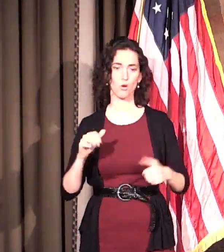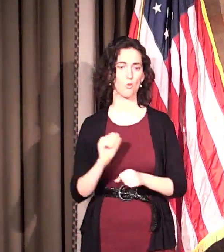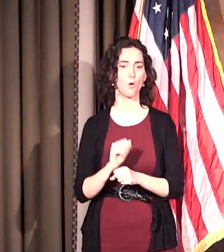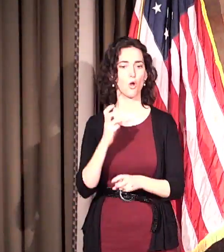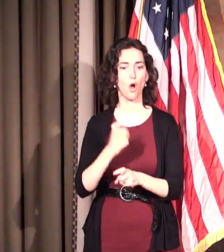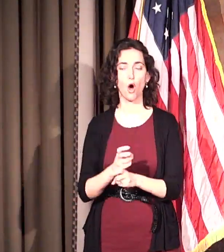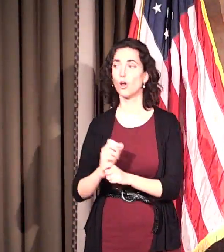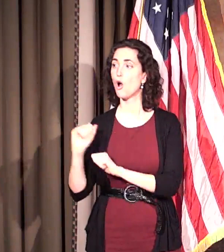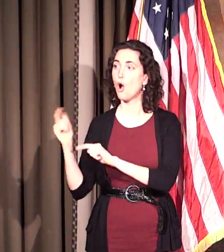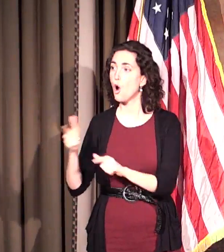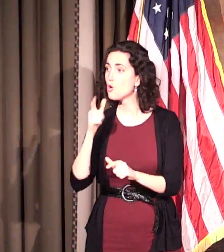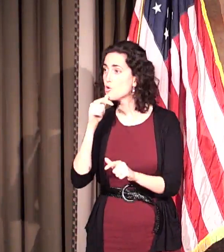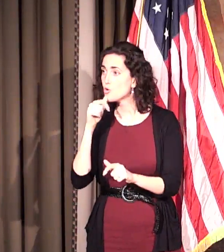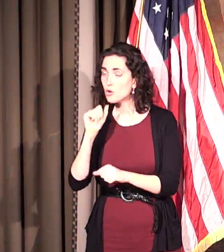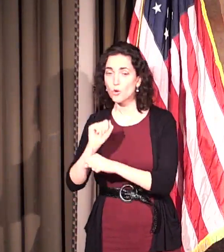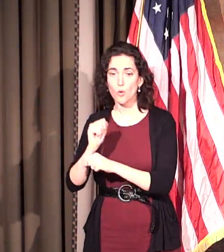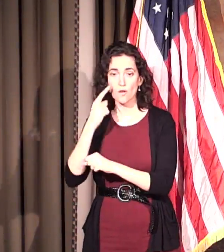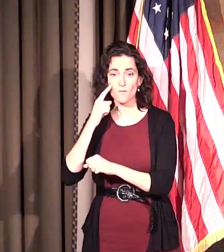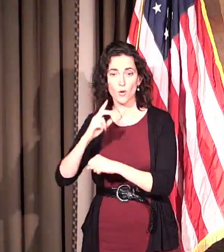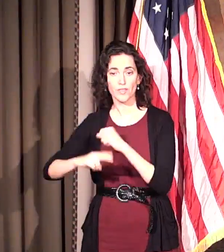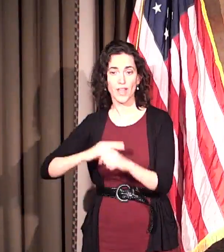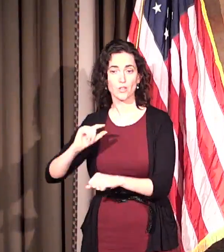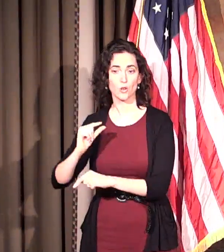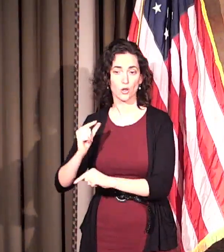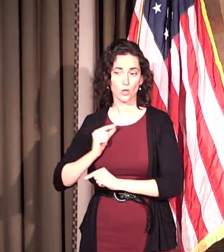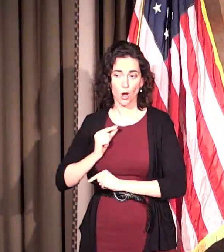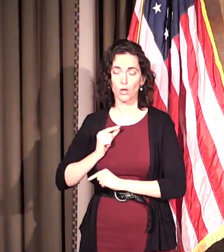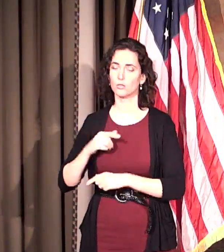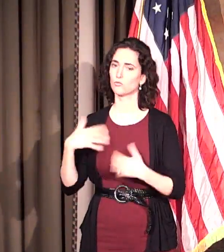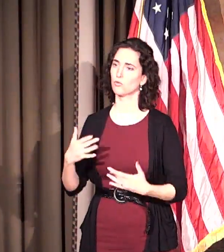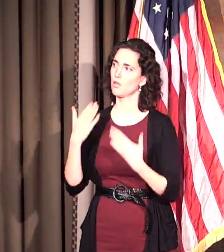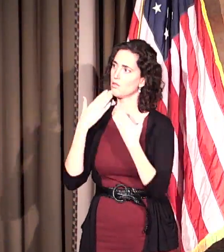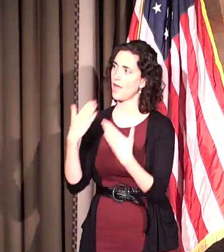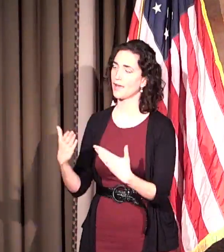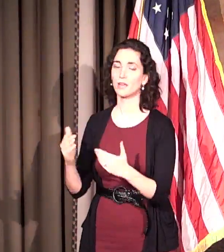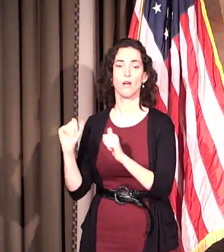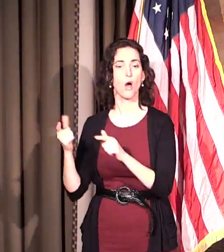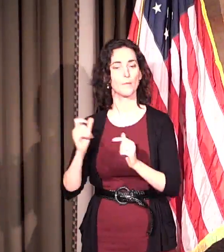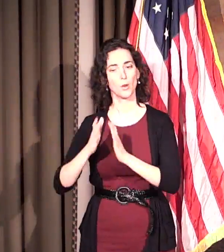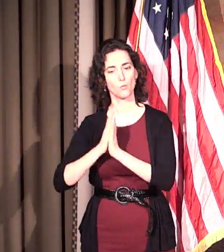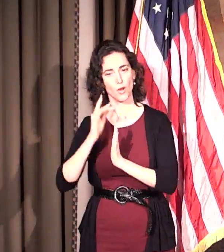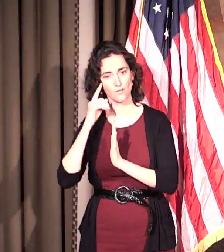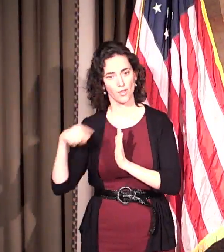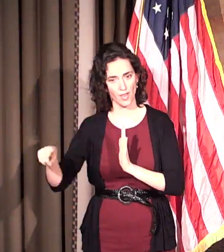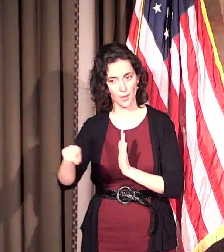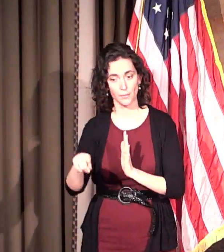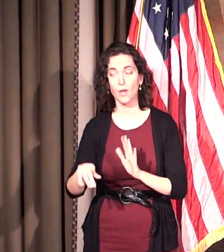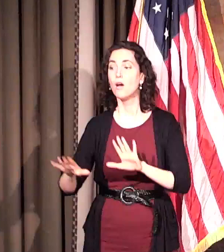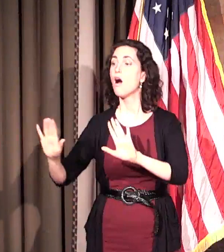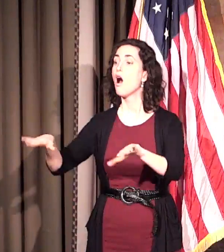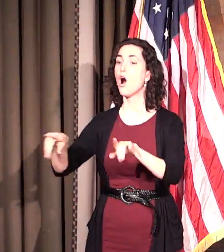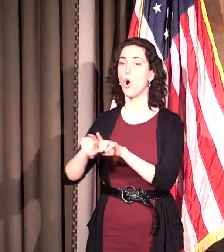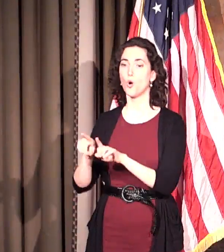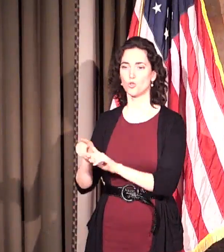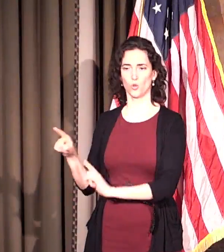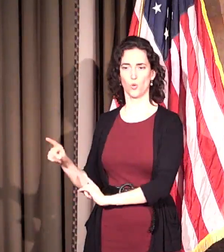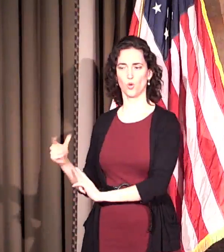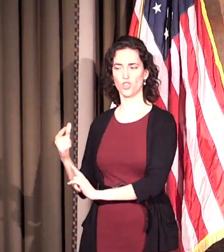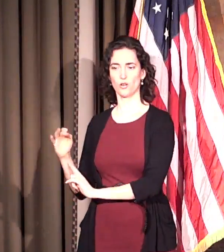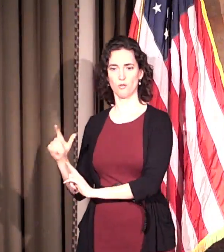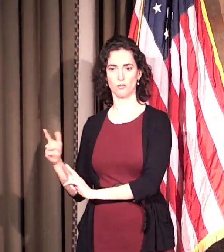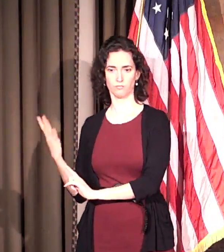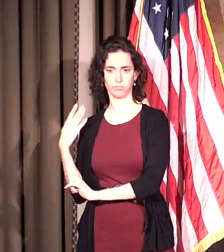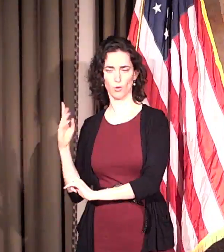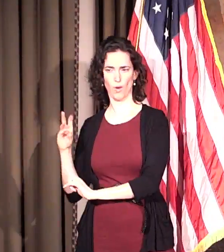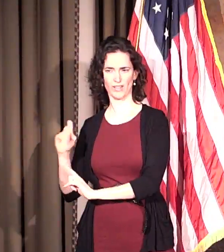the National Guard. And so let's lift him up in prayer. And by the way, he is asymptomatic. I don't know if I said that, but as of now, he